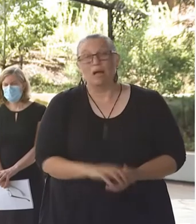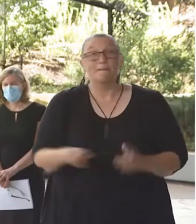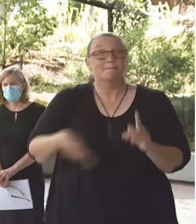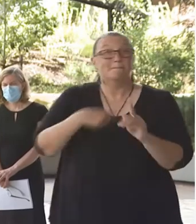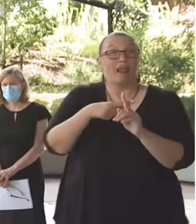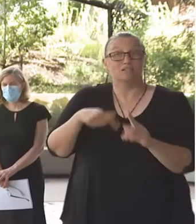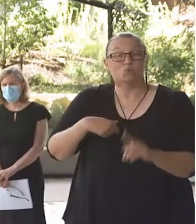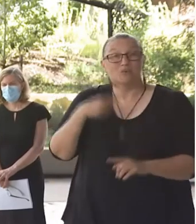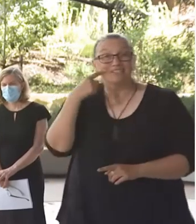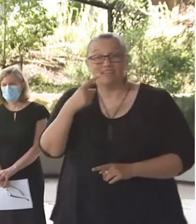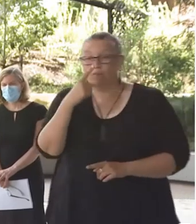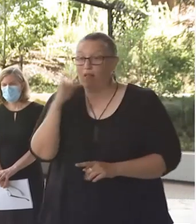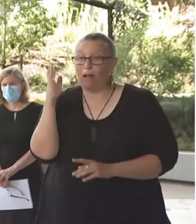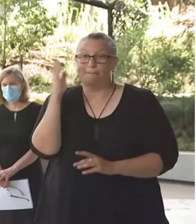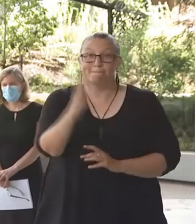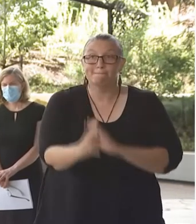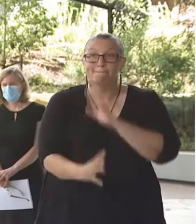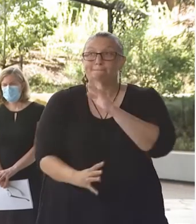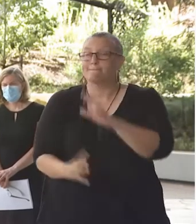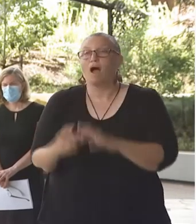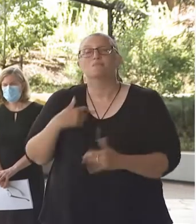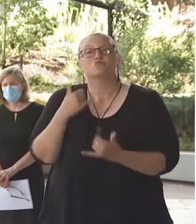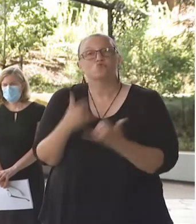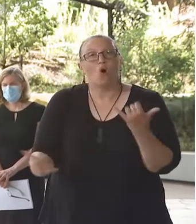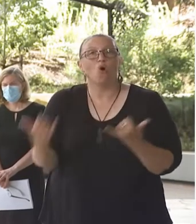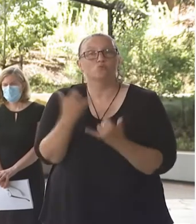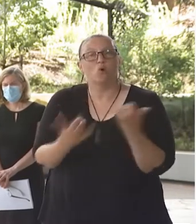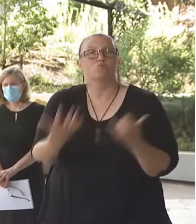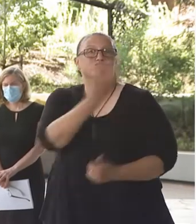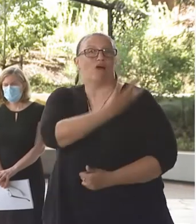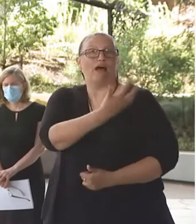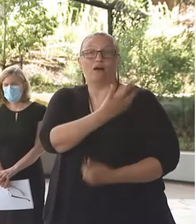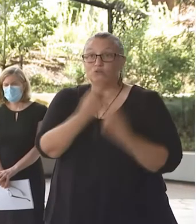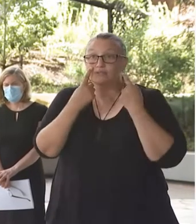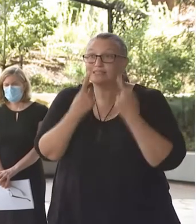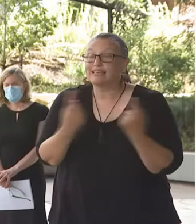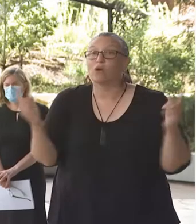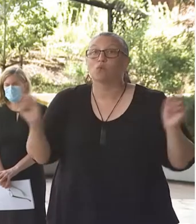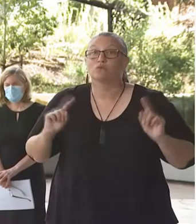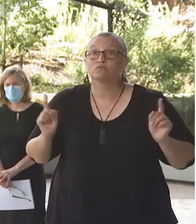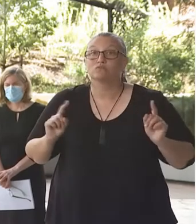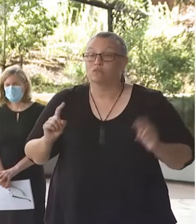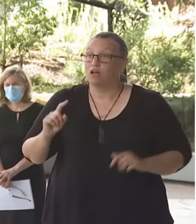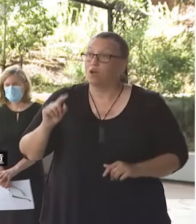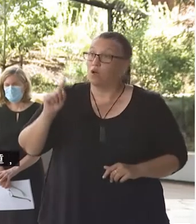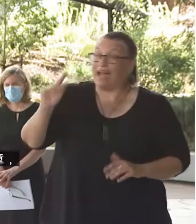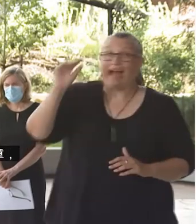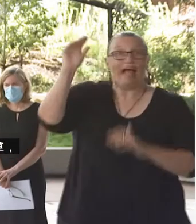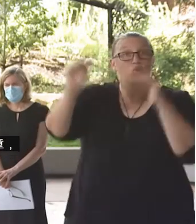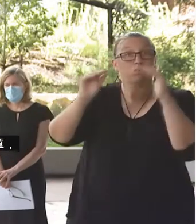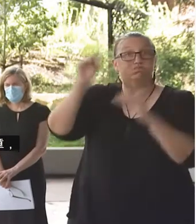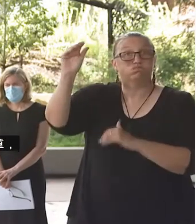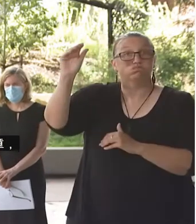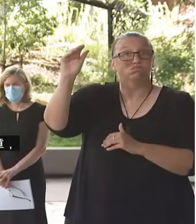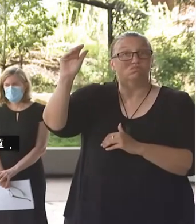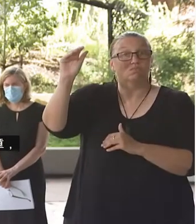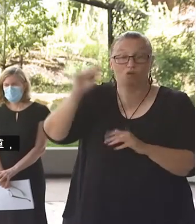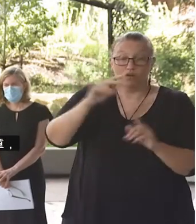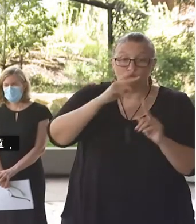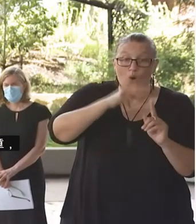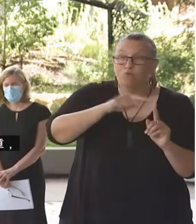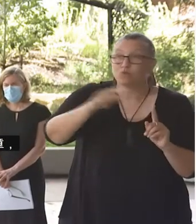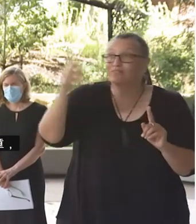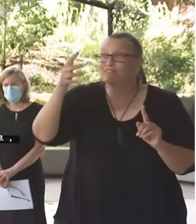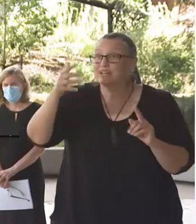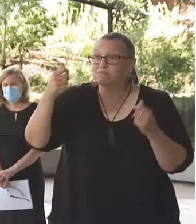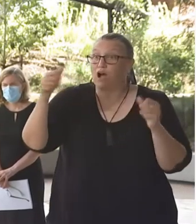people coming forward for that first dose, and clearly that includes some children in the 12 to 15-year-old age group. We've finally seen